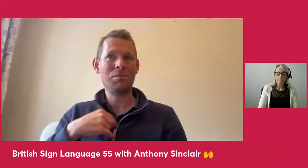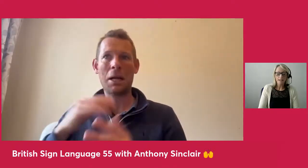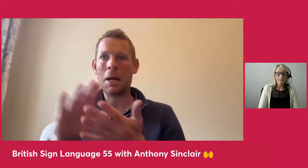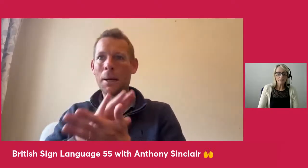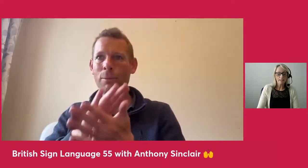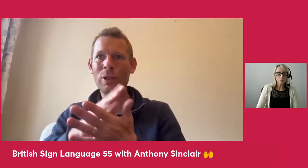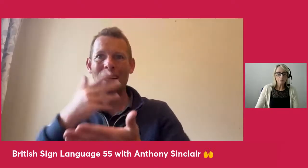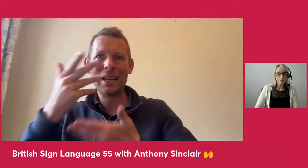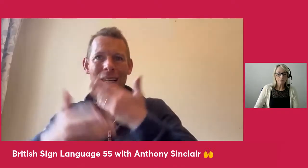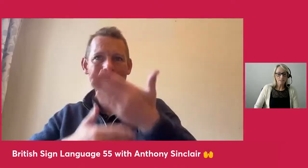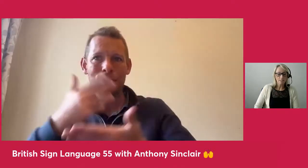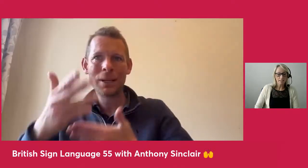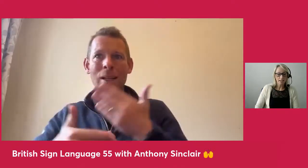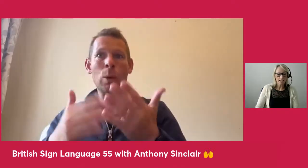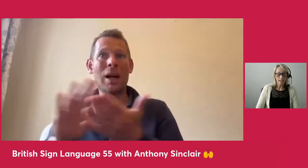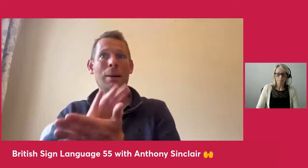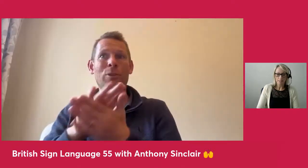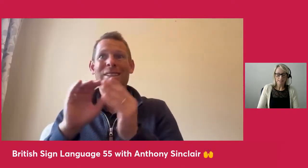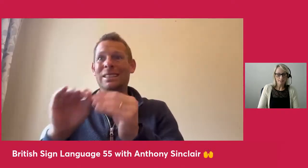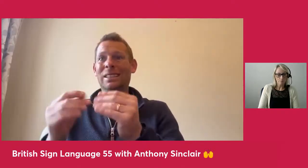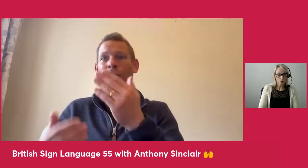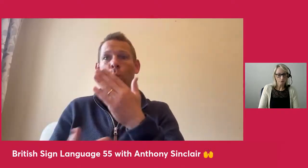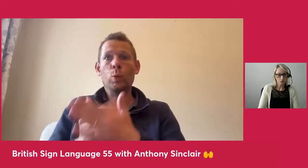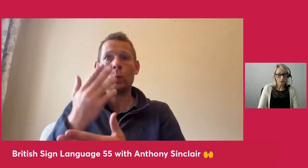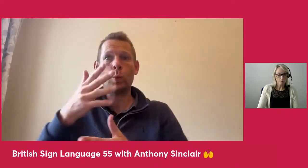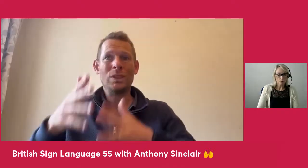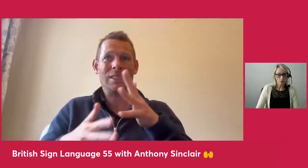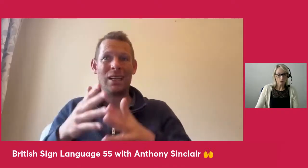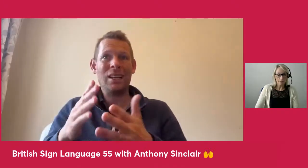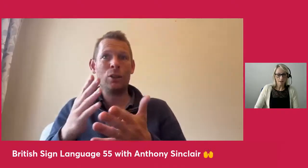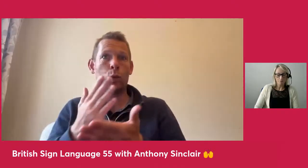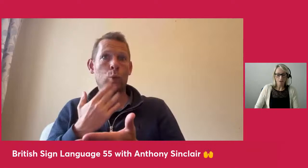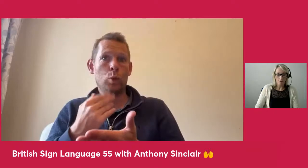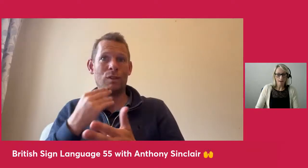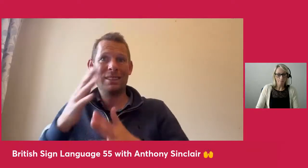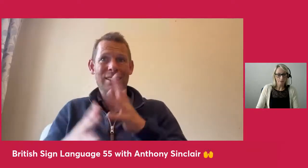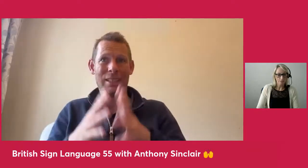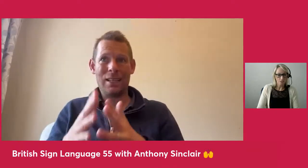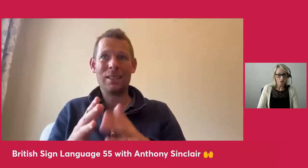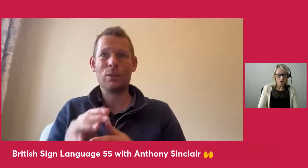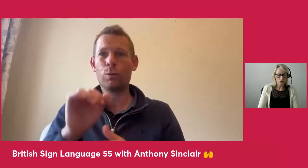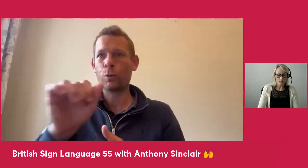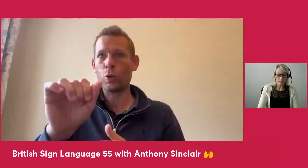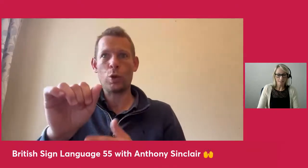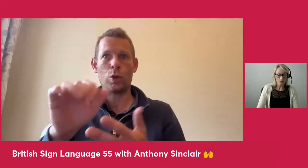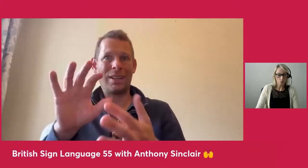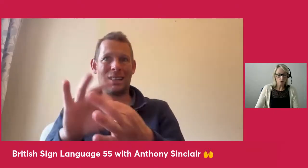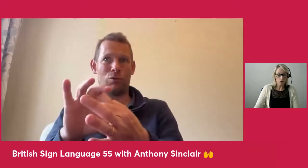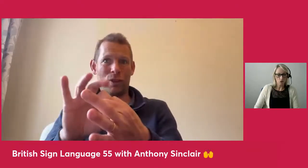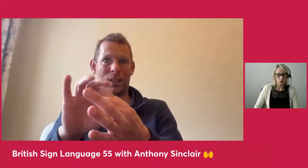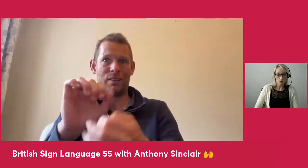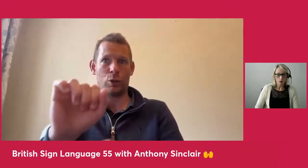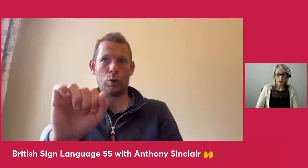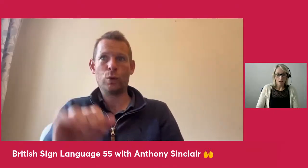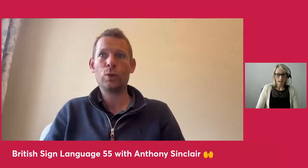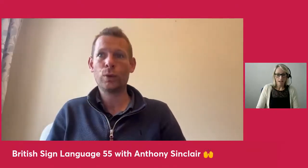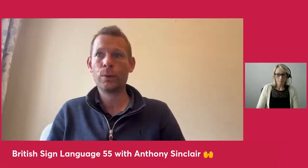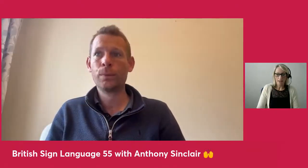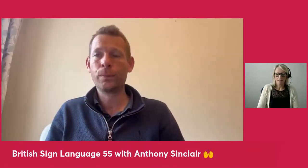But if there's anything else specific today, please put it in the chat box. I'm very happy to teach you new signs that you want to